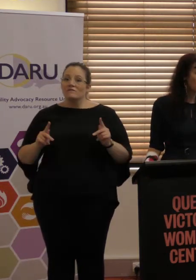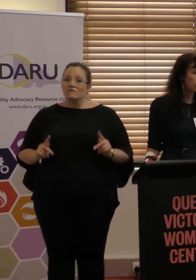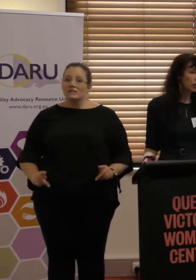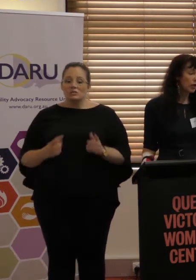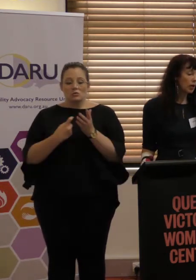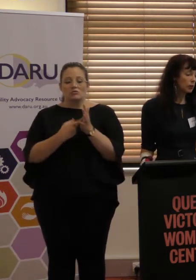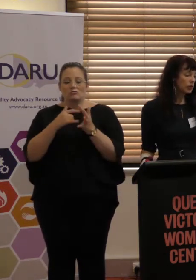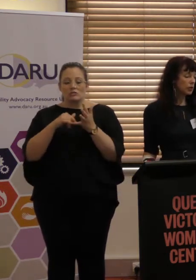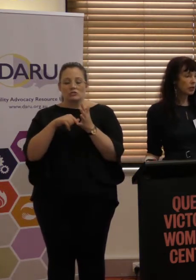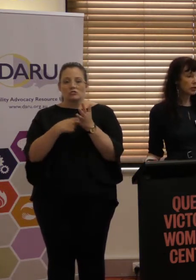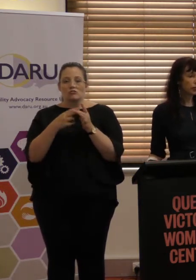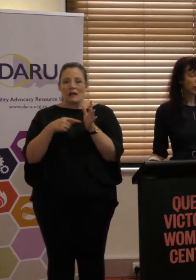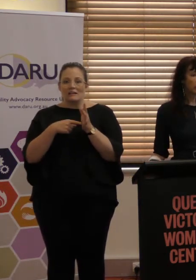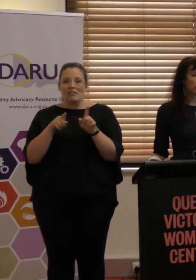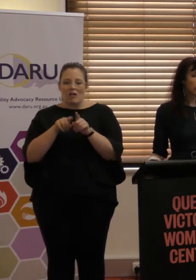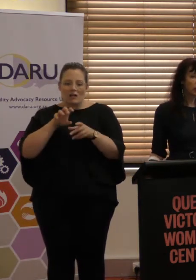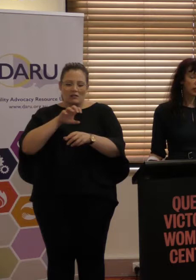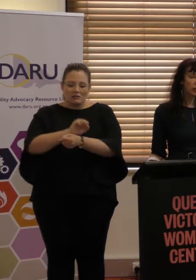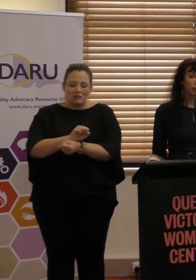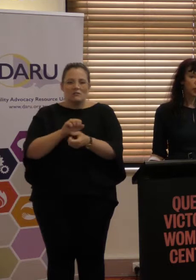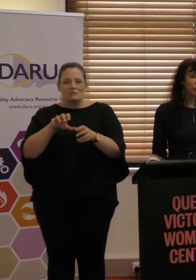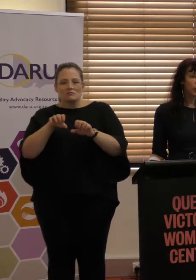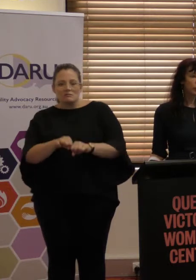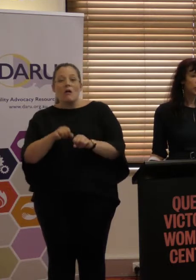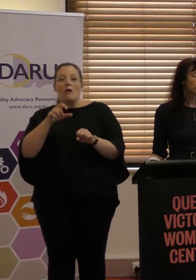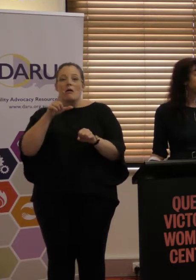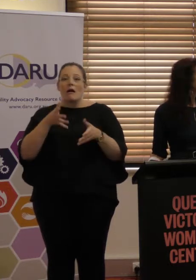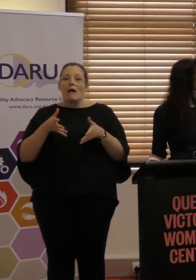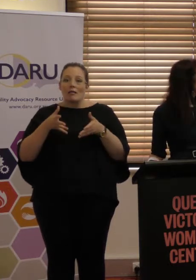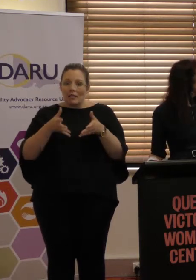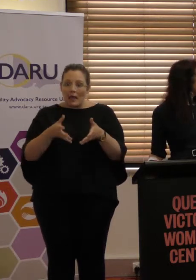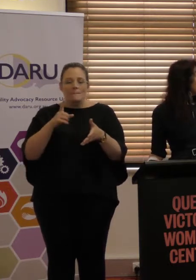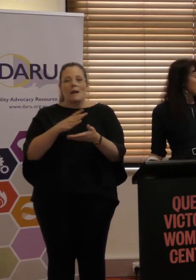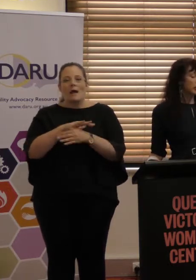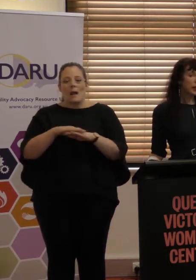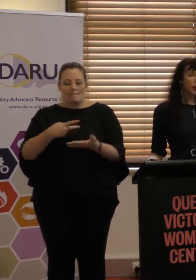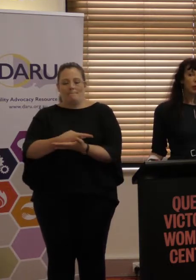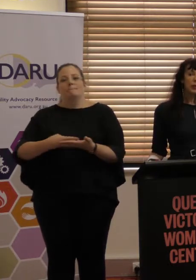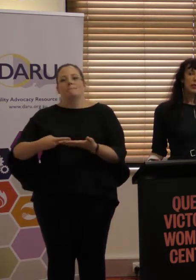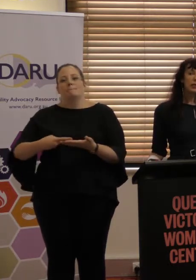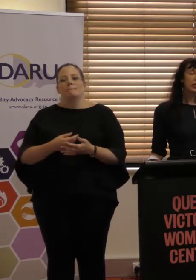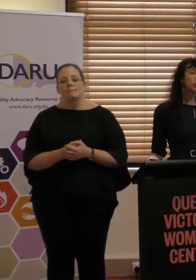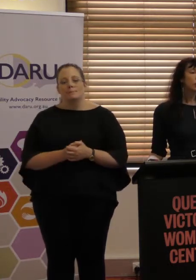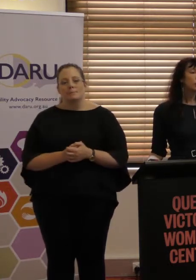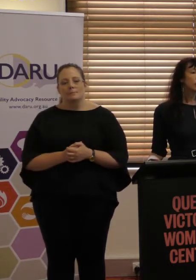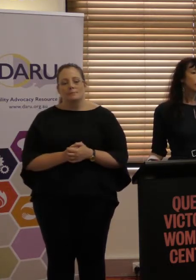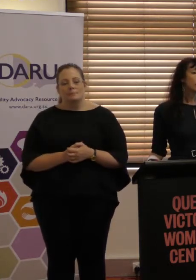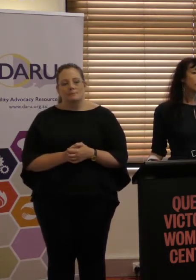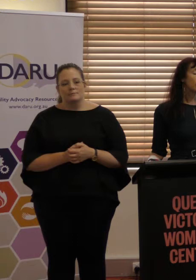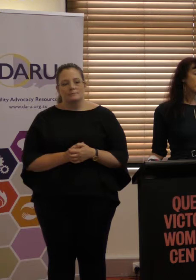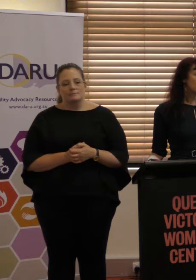as you're not putting a child in a prone restraint position. Now, the problem is that unless